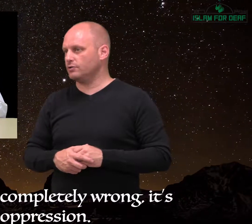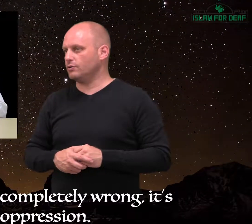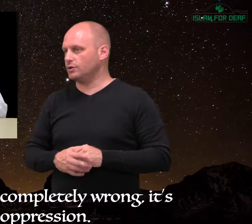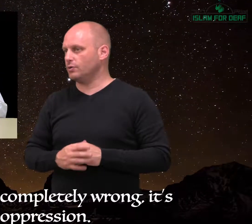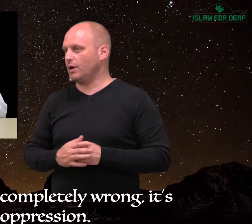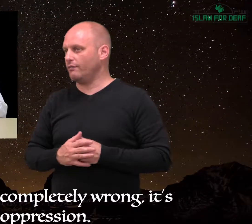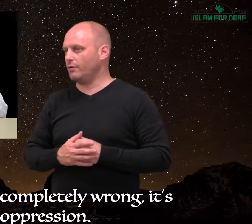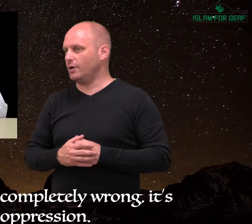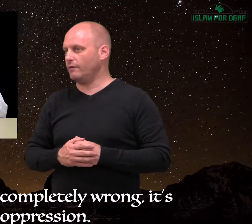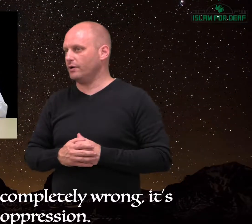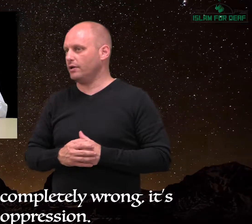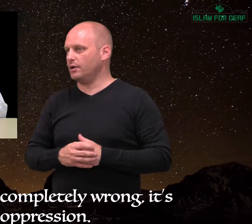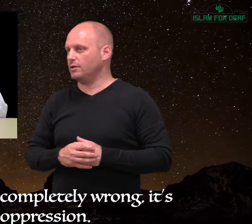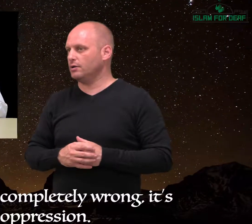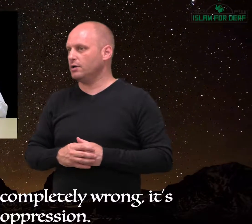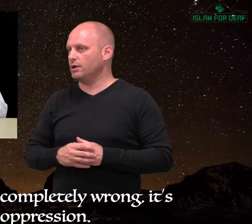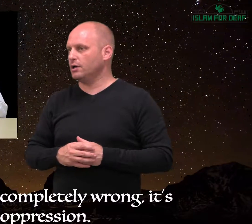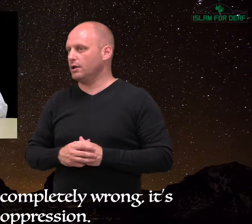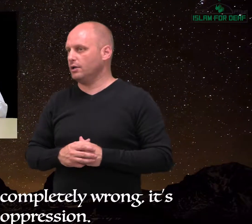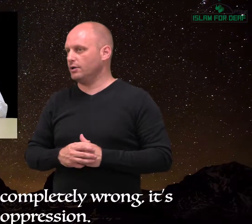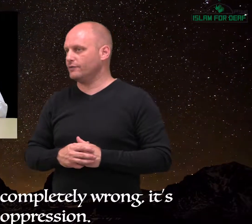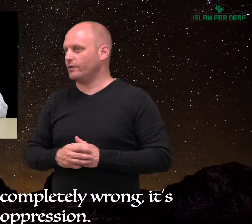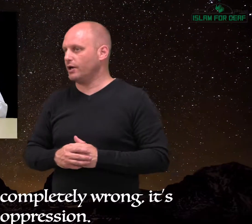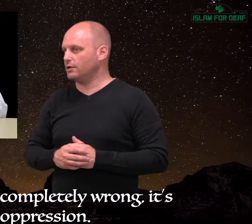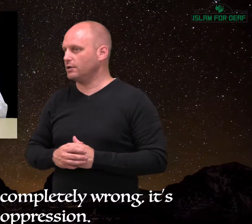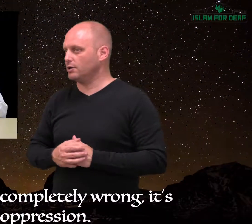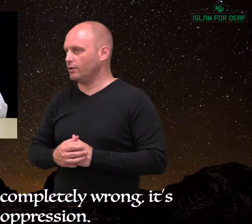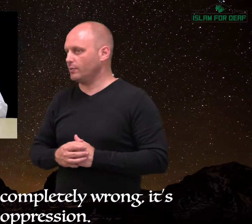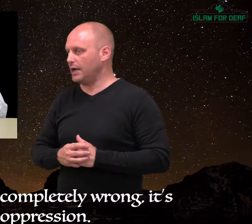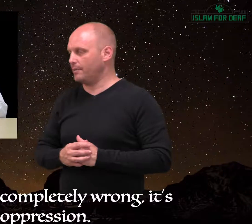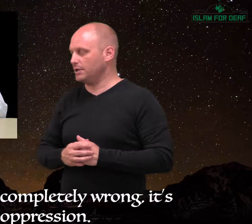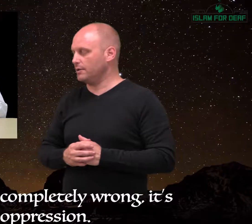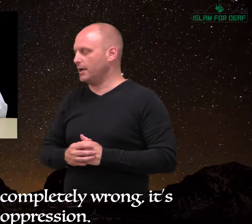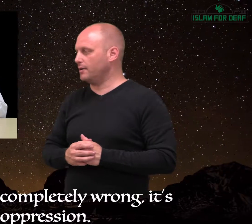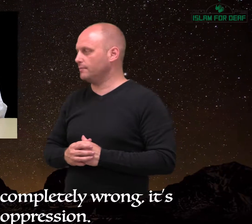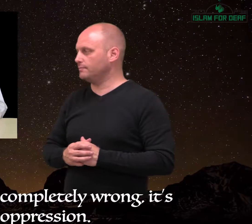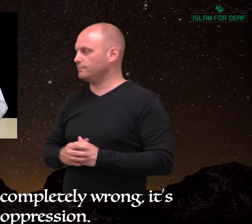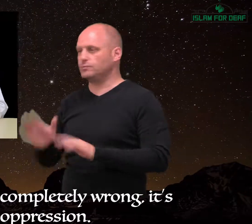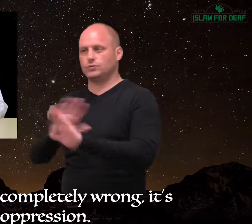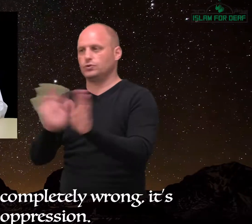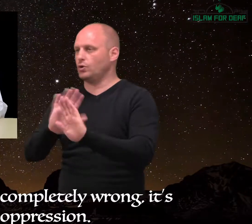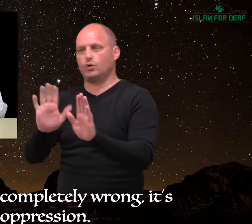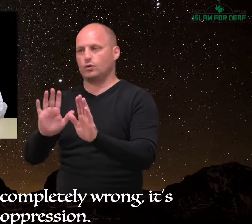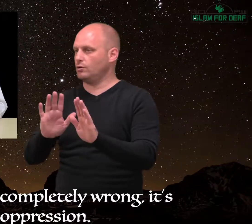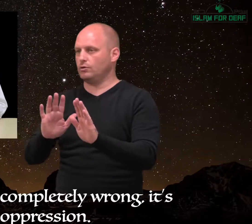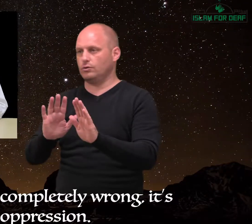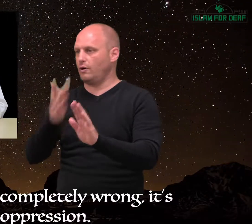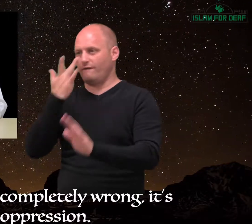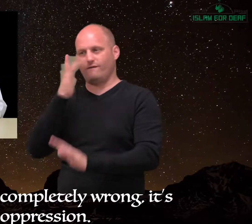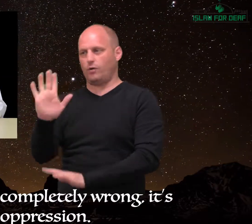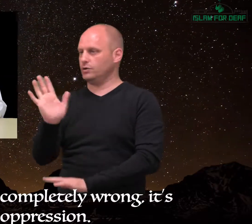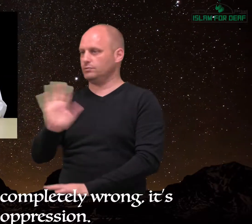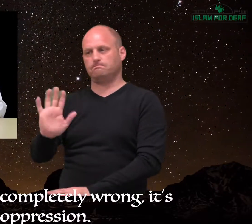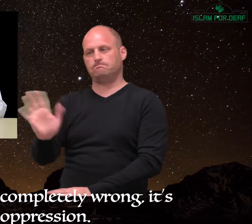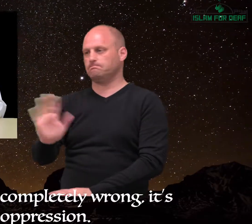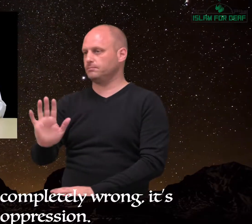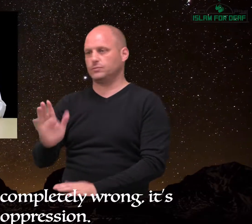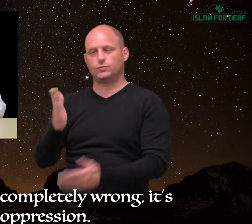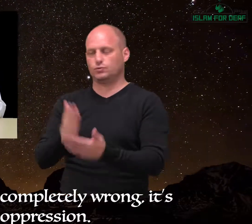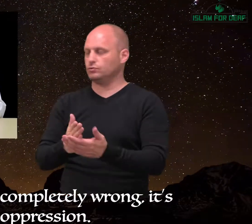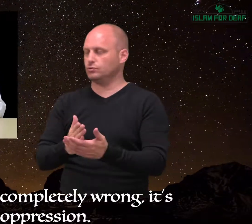If he is cruel to the wife or whatever, then, you know, it's fine. Nothing would happen to him. No, it's completely wrong. Islam doesn't...